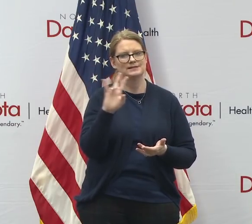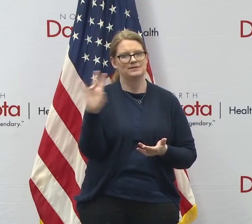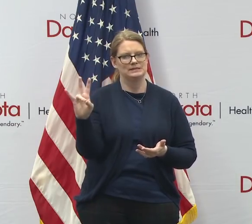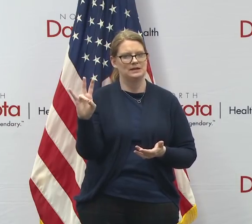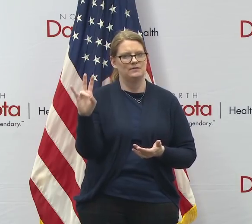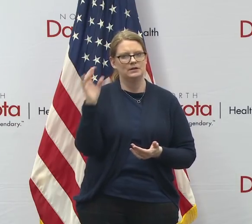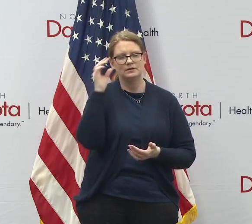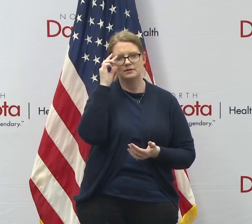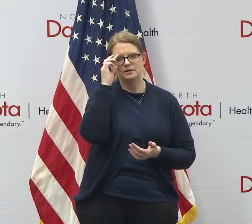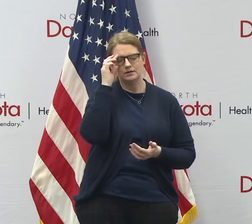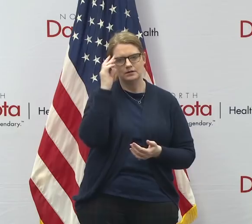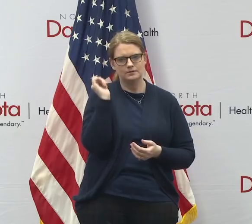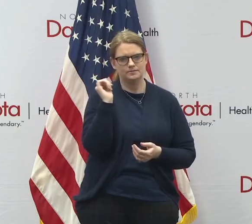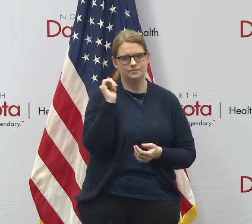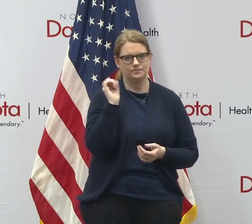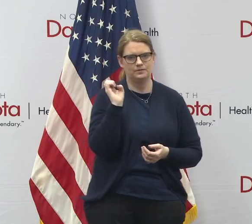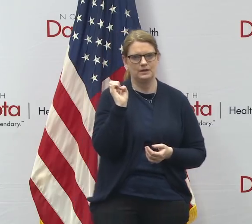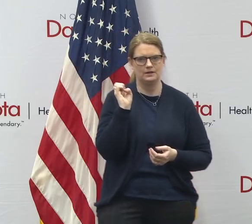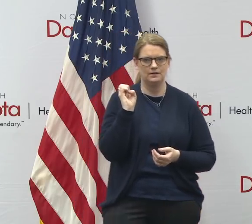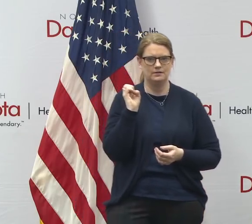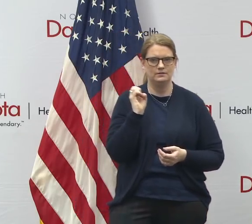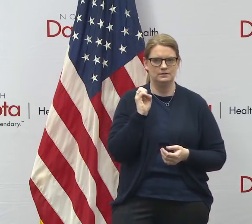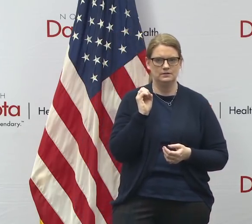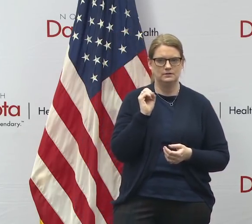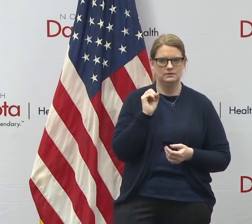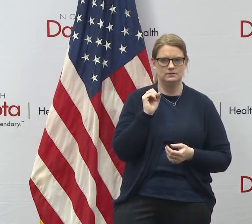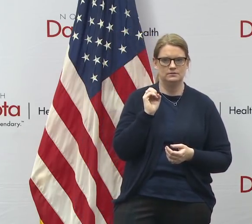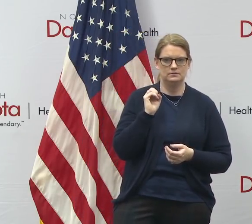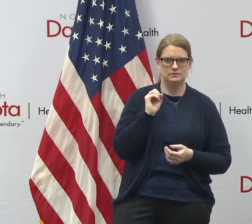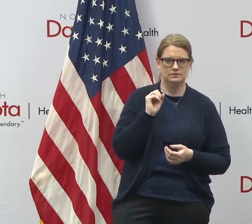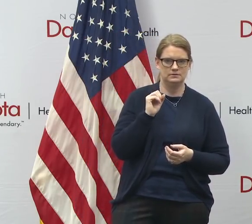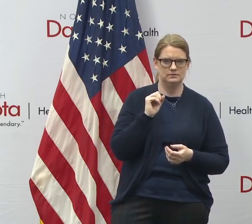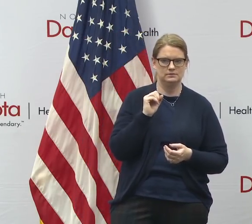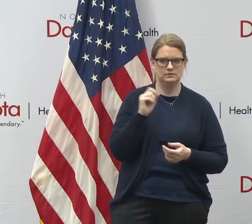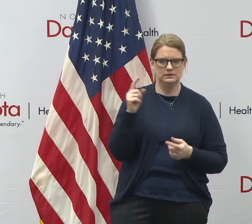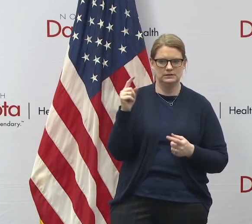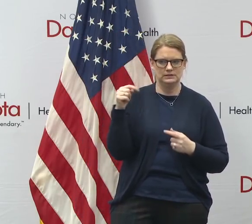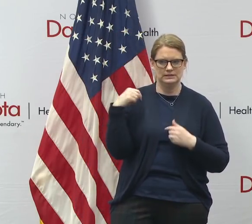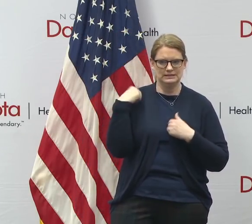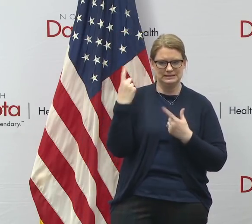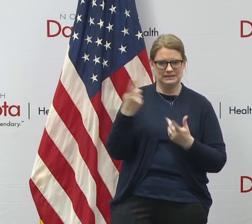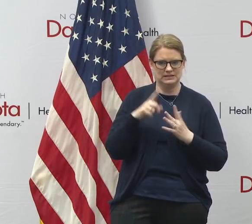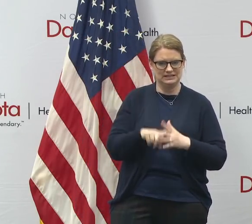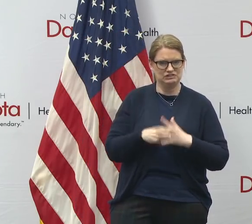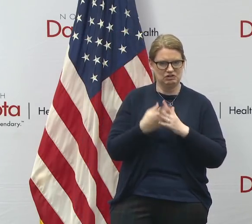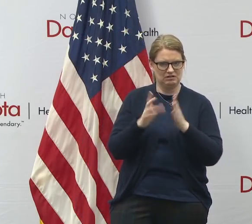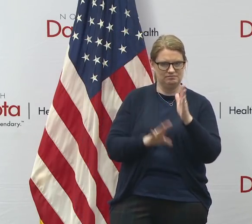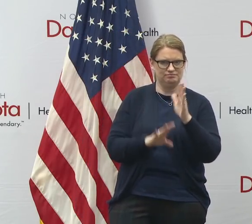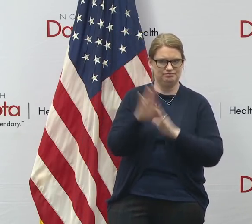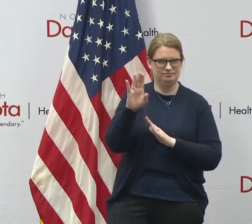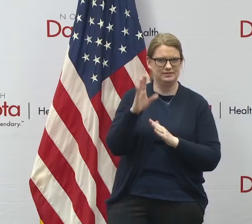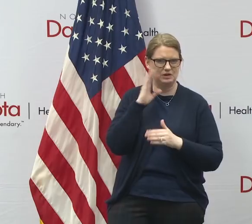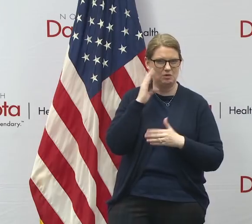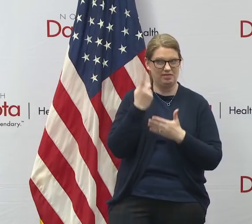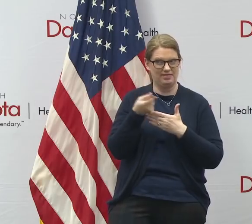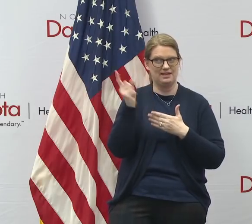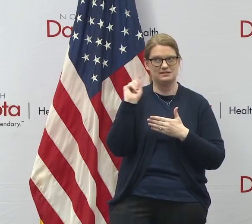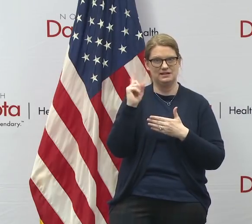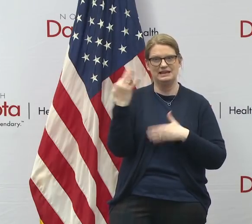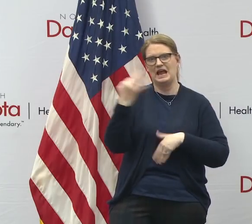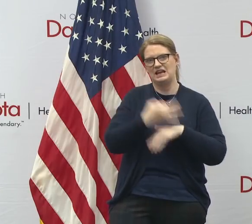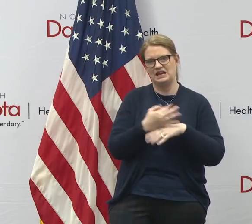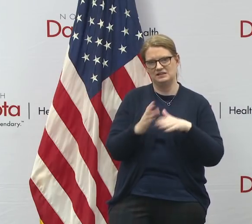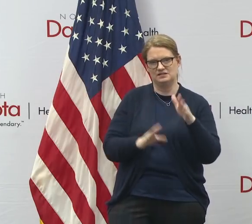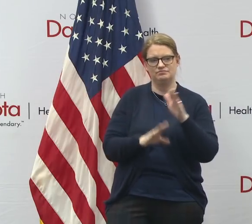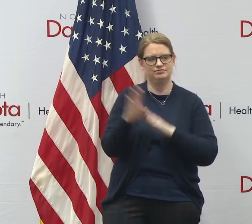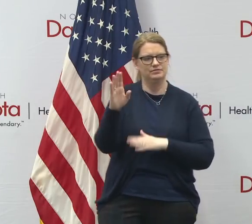16,677 for the last since this thing started shooting up a week ago Wednesday, or in 9 days.